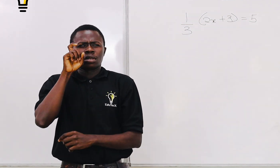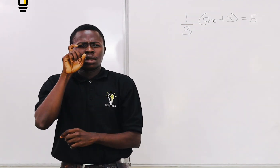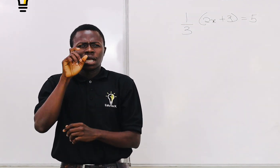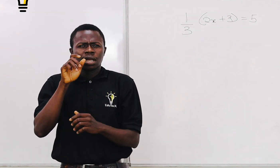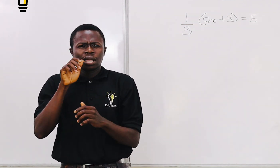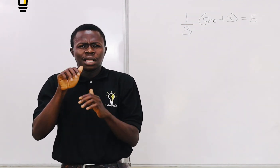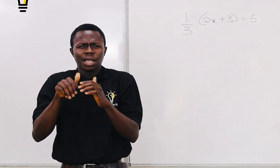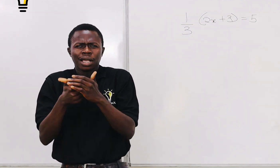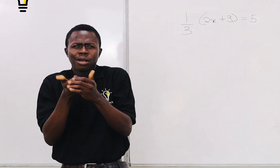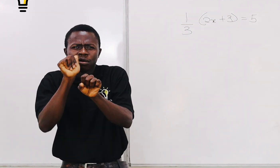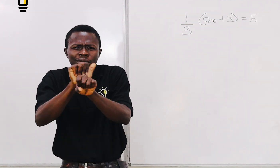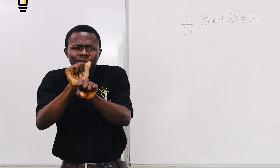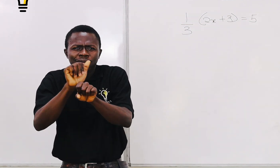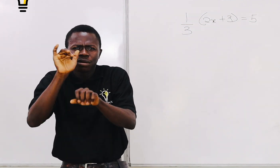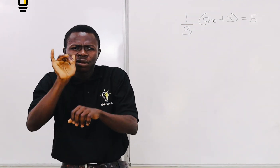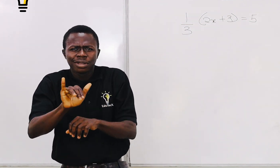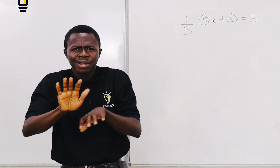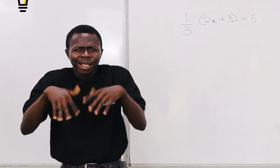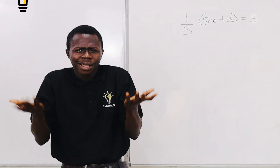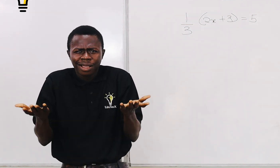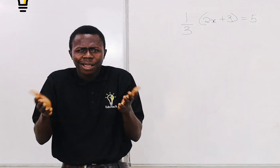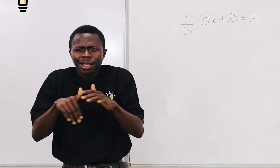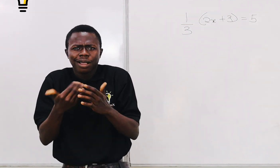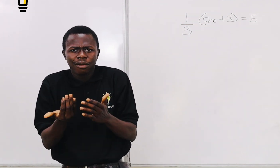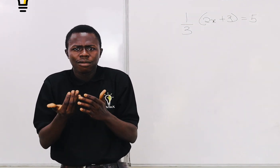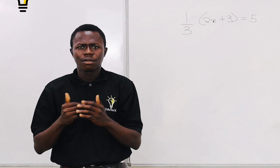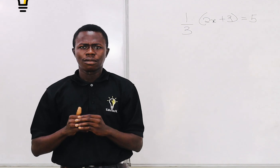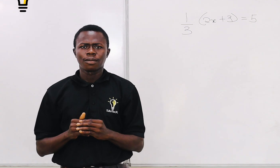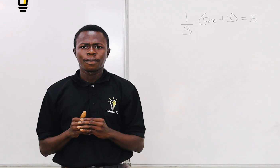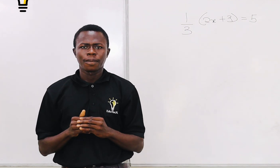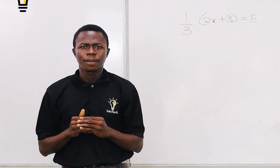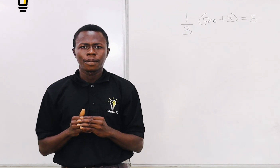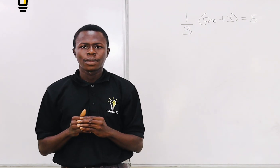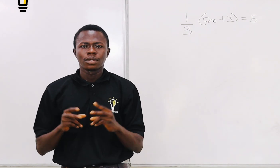is, how do you solve an equation like that?